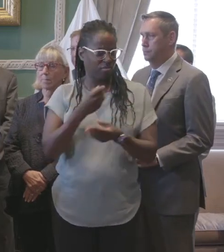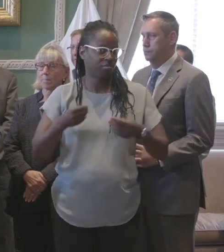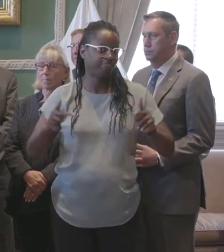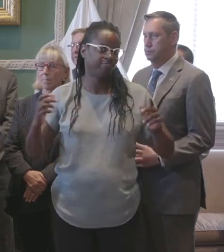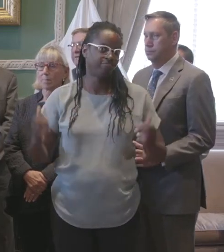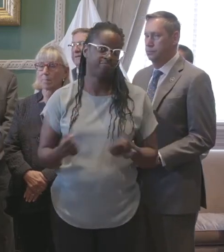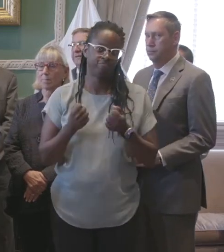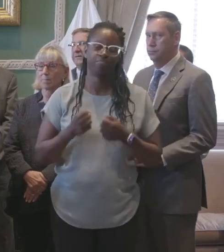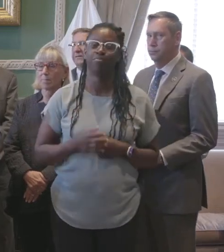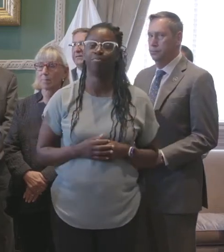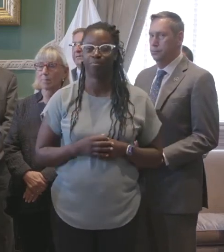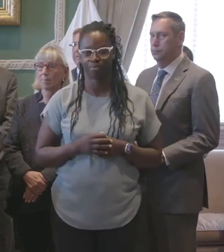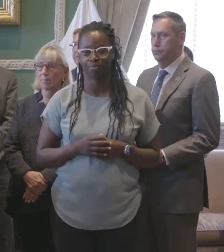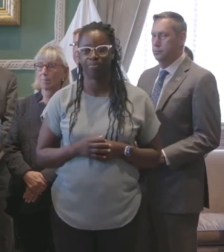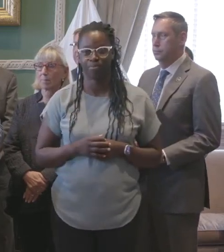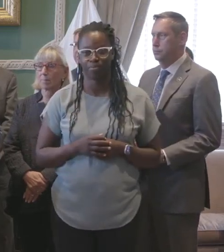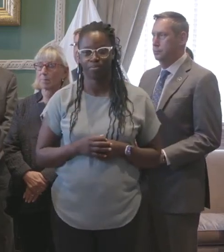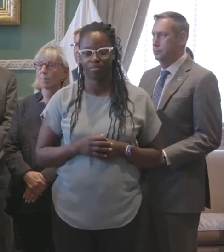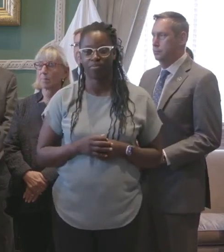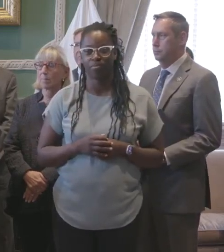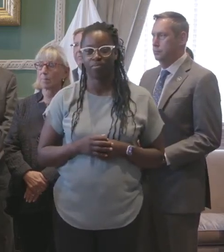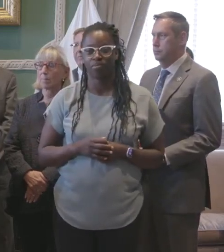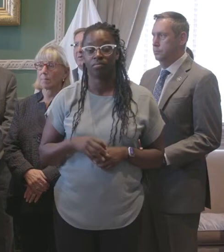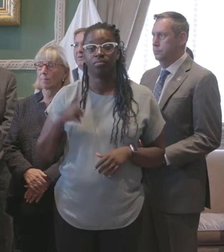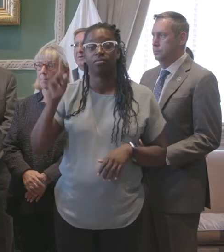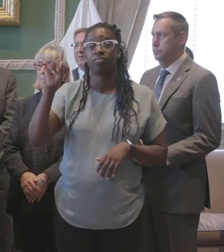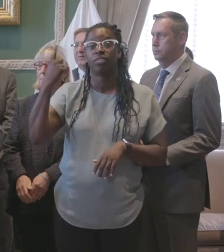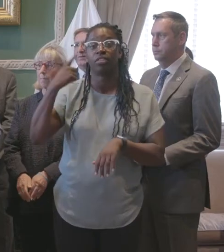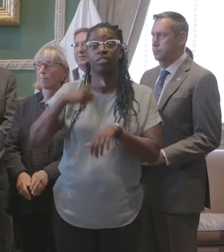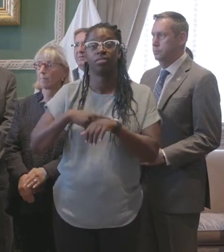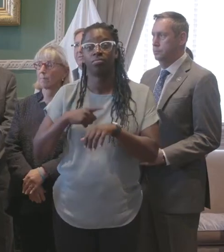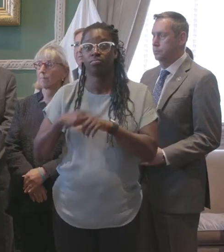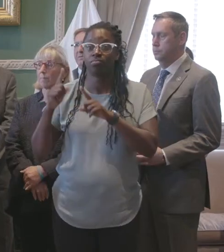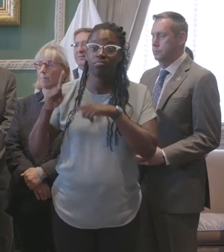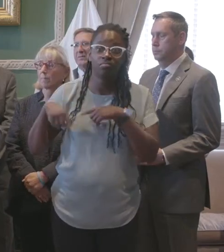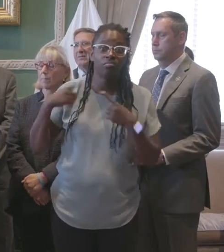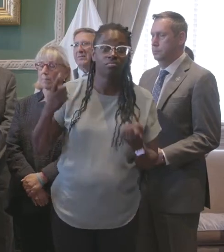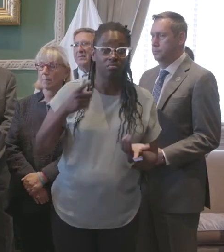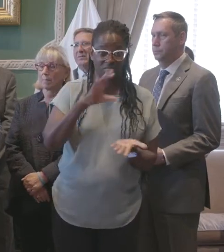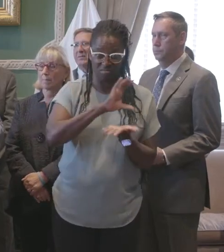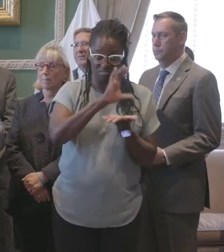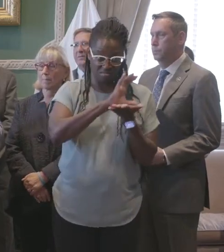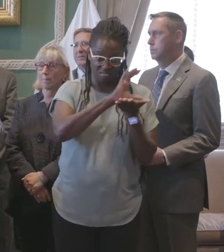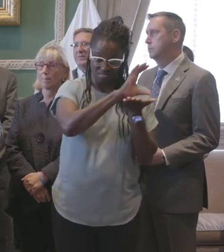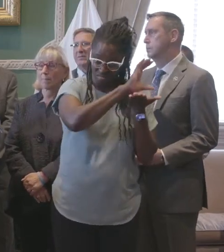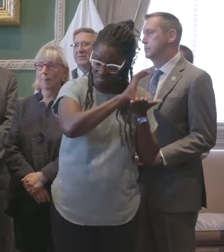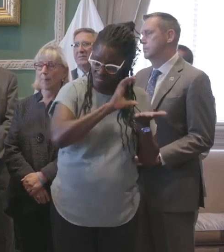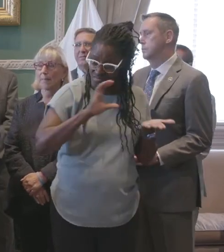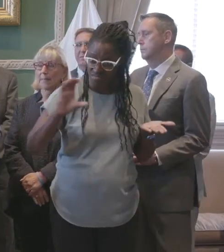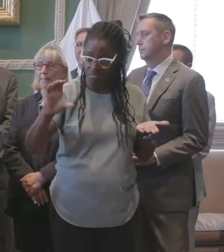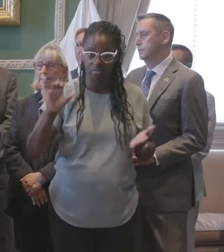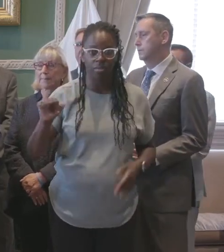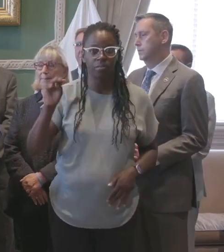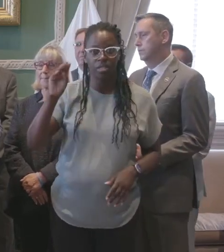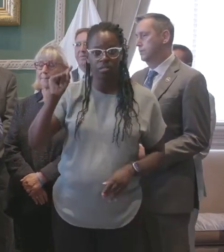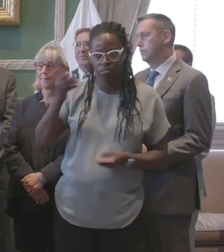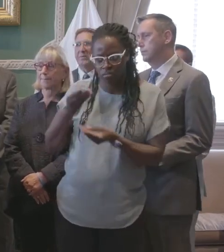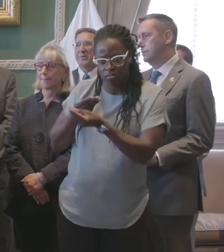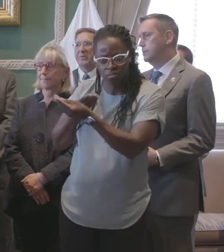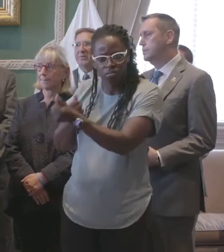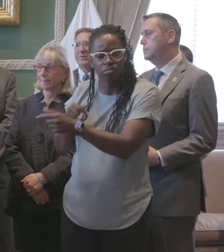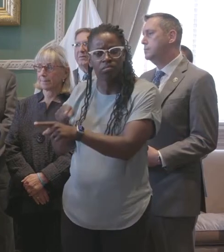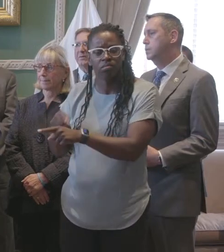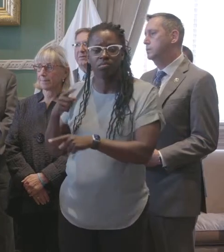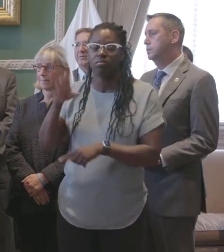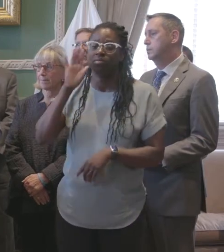MBTA, which obviously was something that the House was very prioritized on, something that we know we still have to continue to work through, and something that